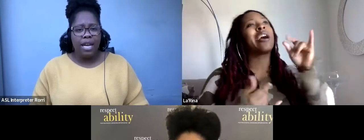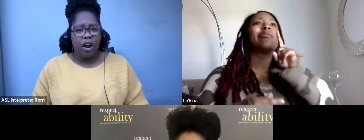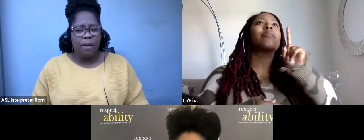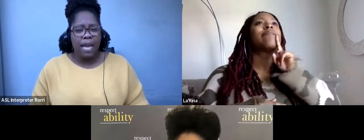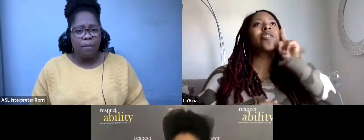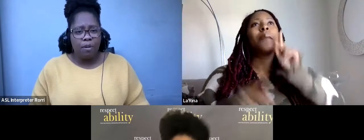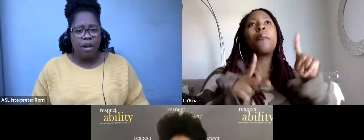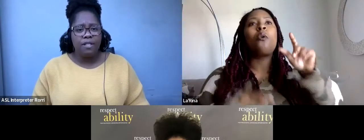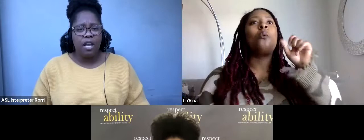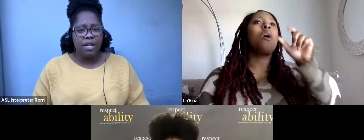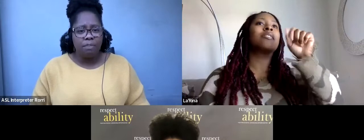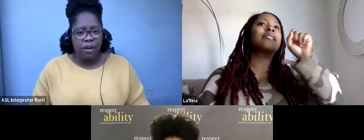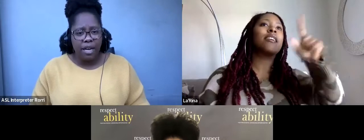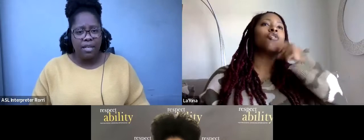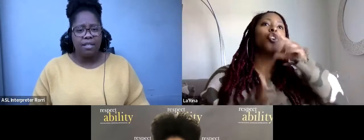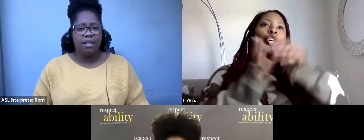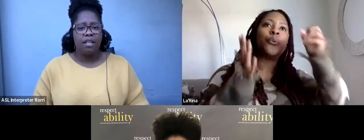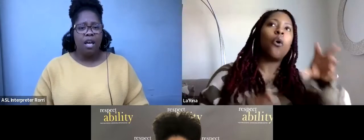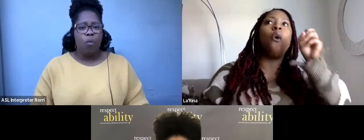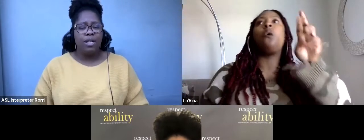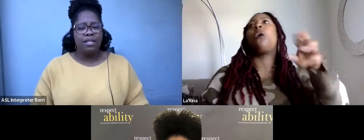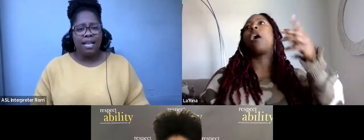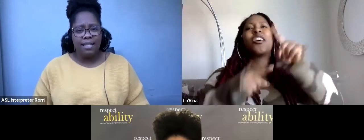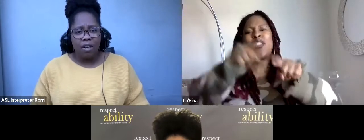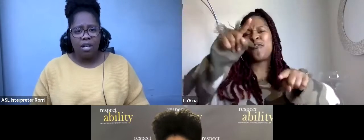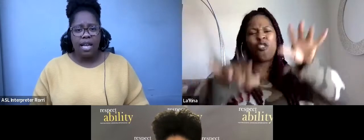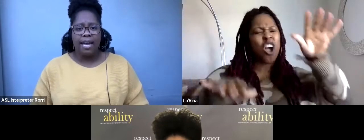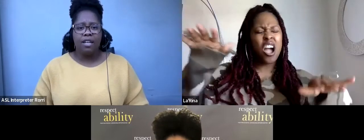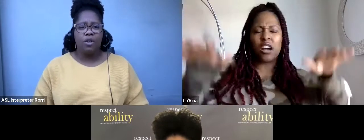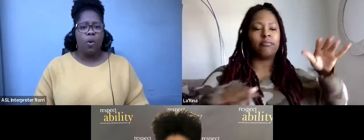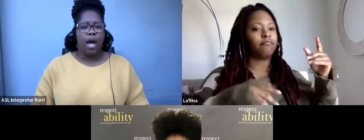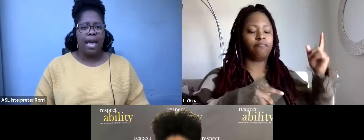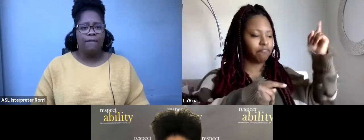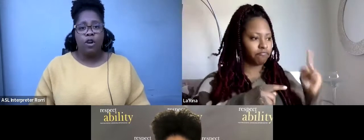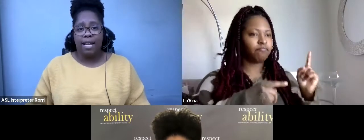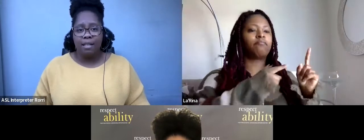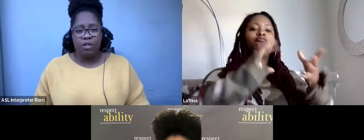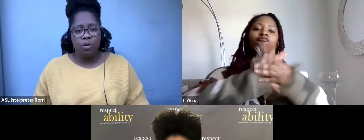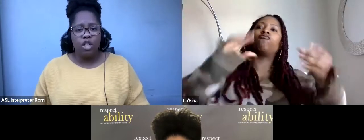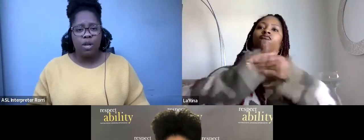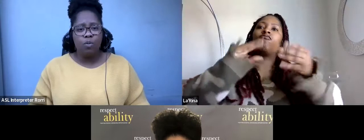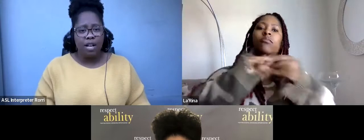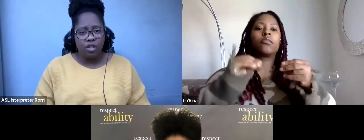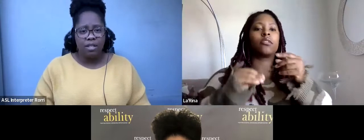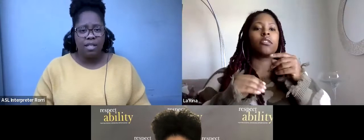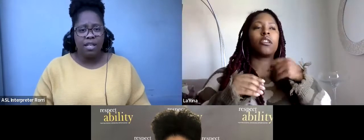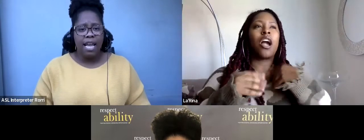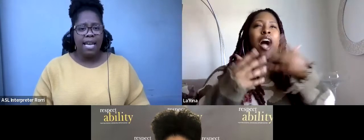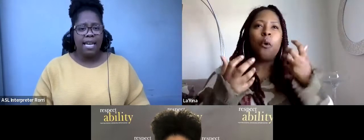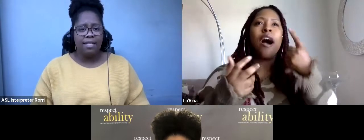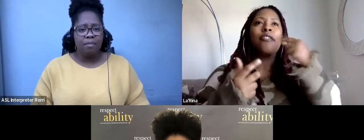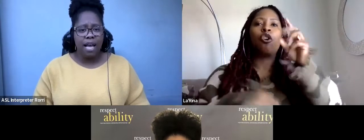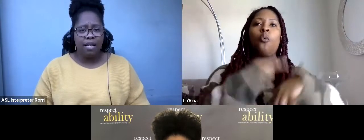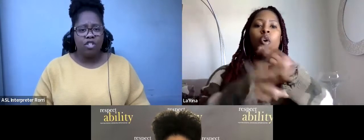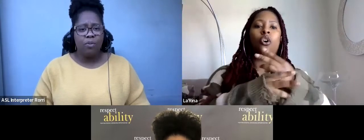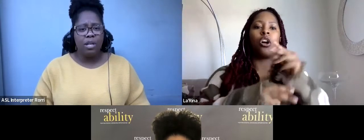what we are capable of, see our experience. What does ASL look like? If you're an ASL student, you can watch this and